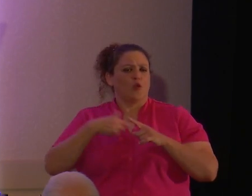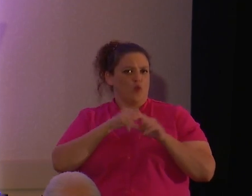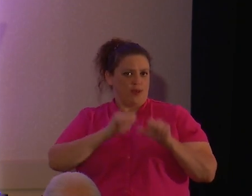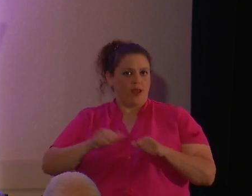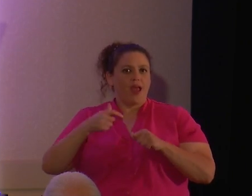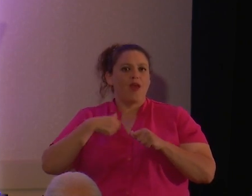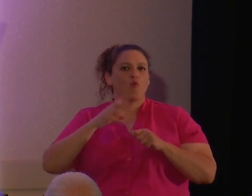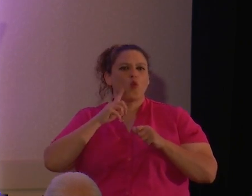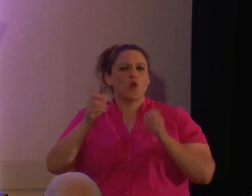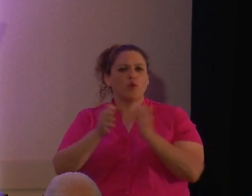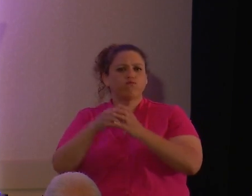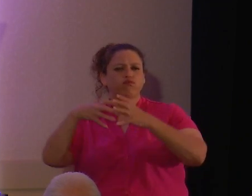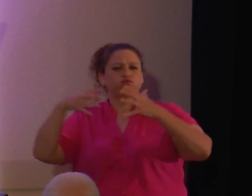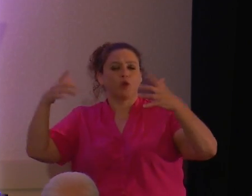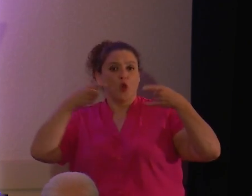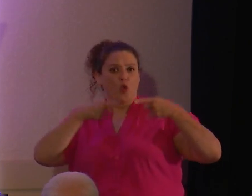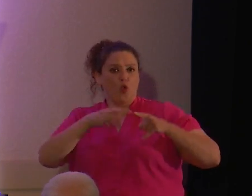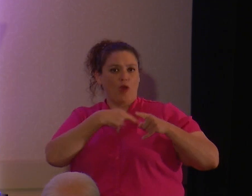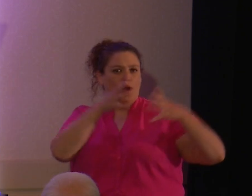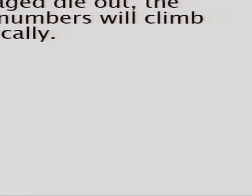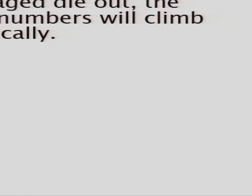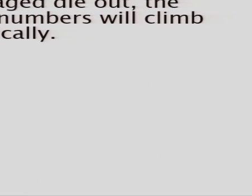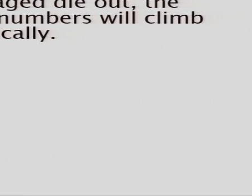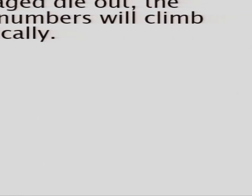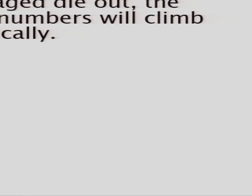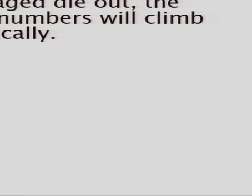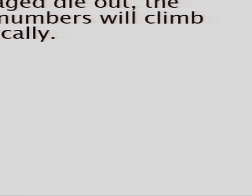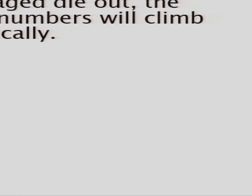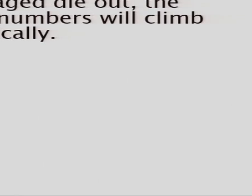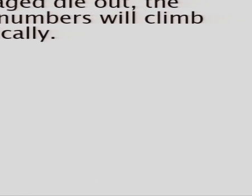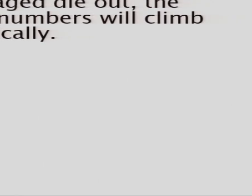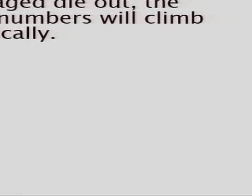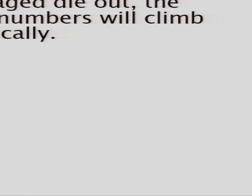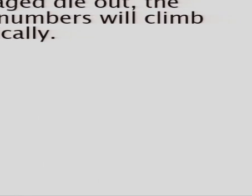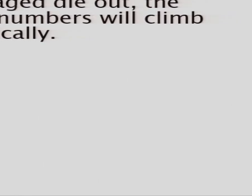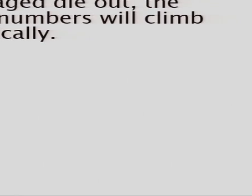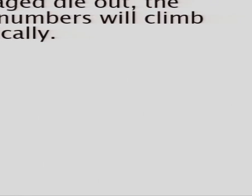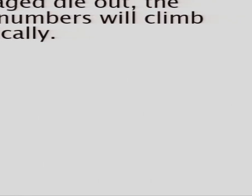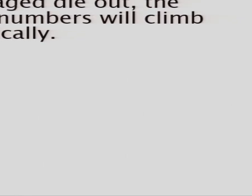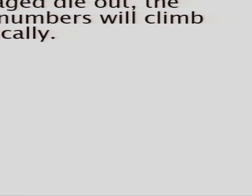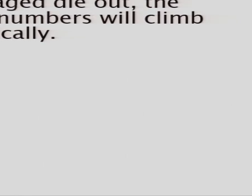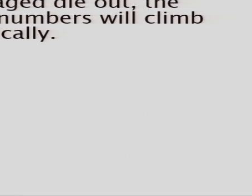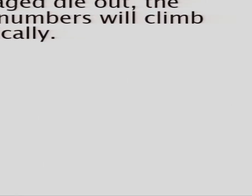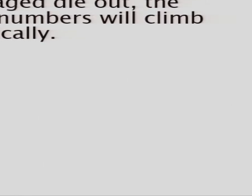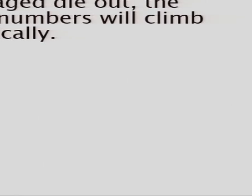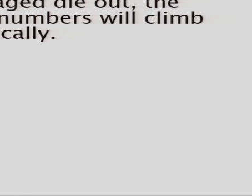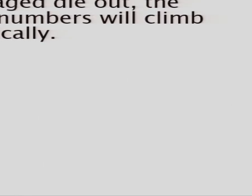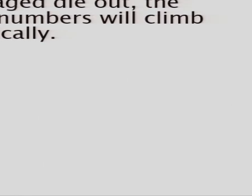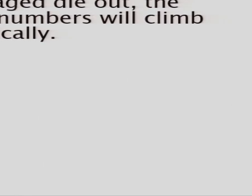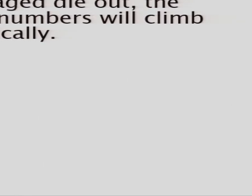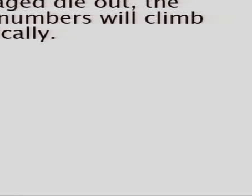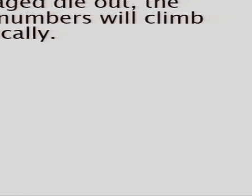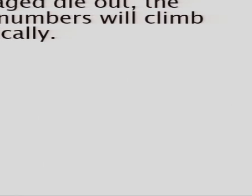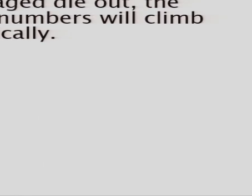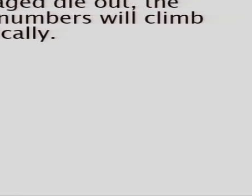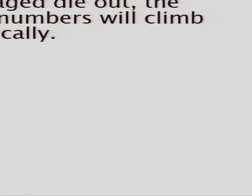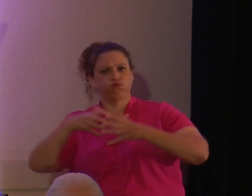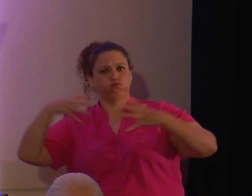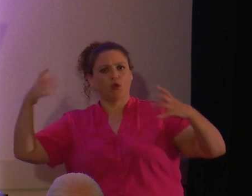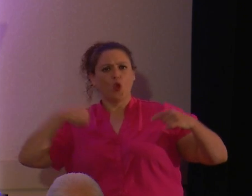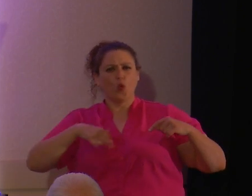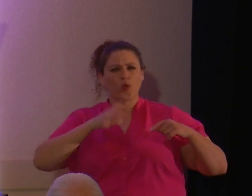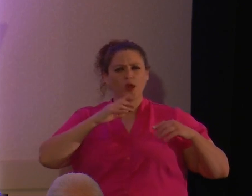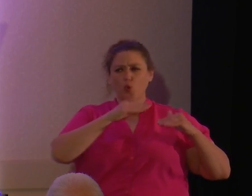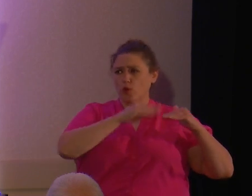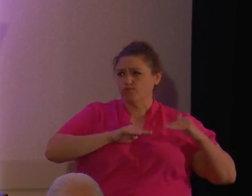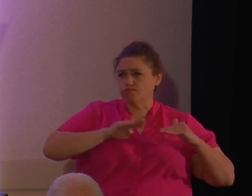outlast religion. Because as religion declines and dies out, our overall numbers are going to climb. We're going to climb that hockey stick, and